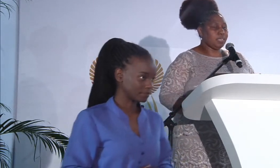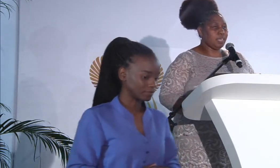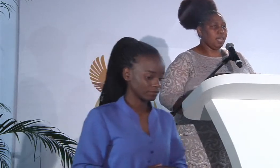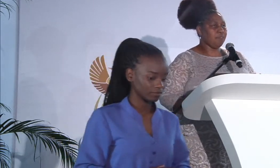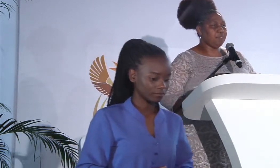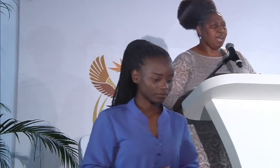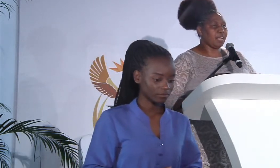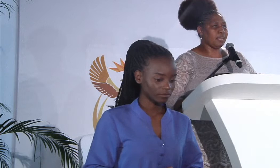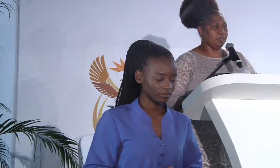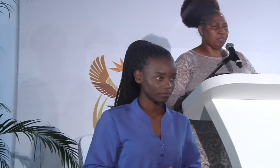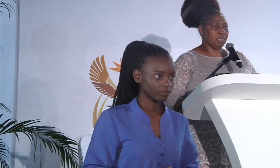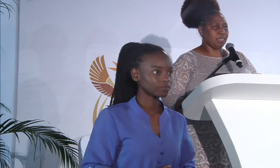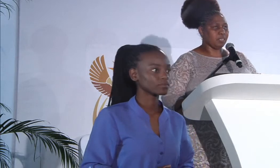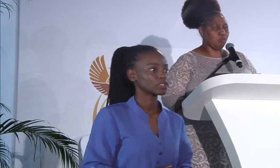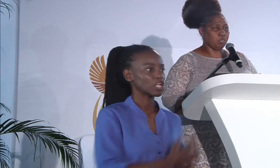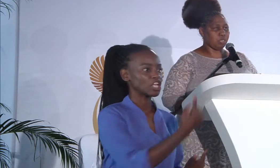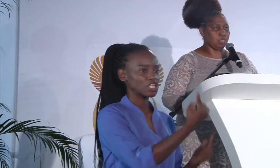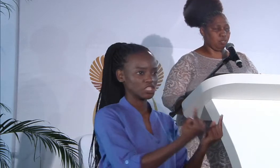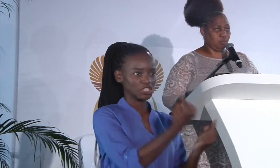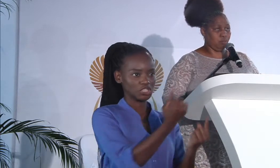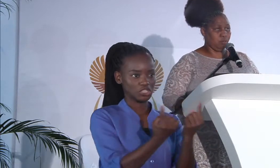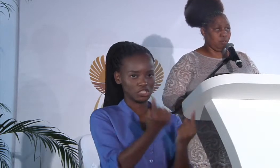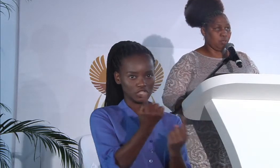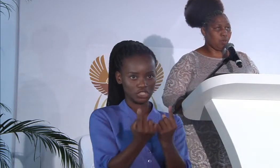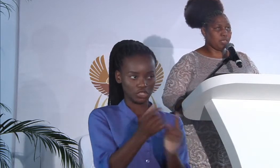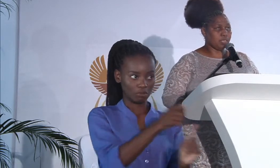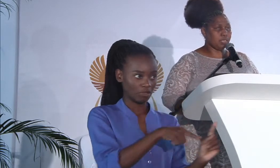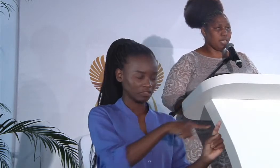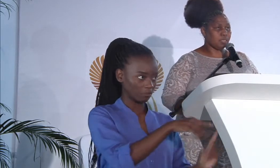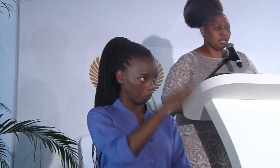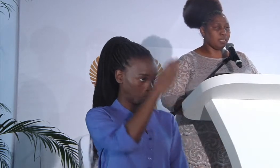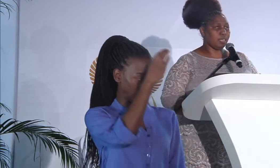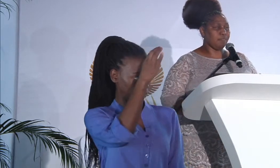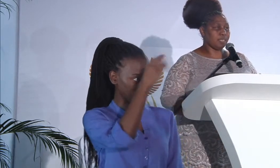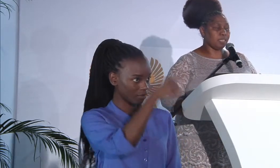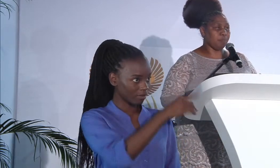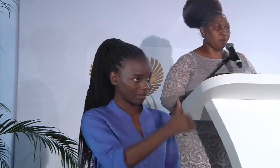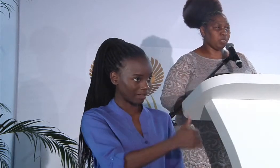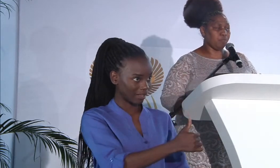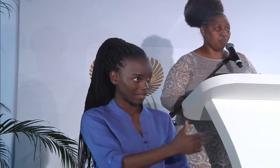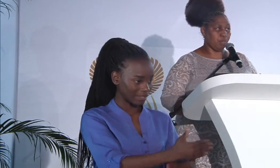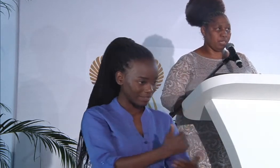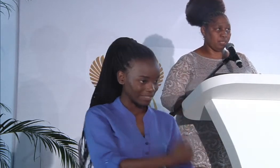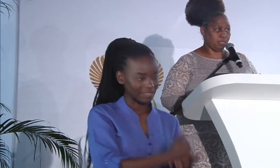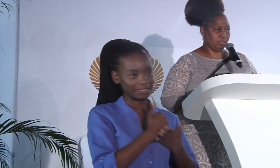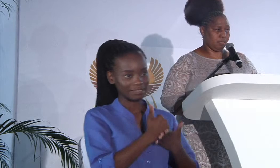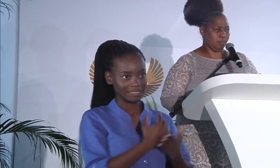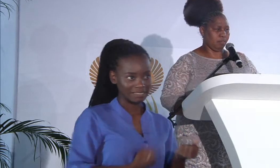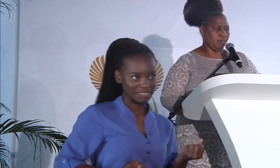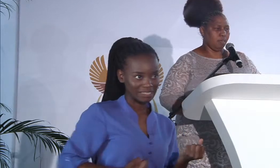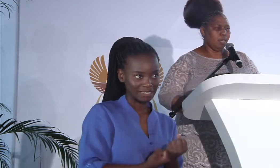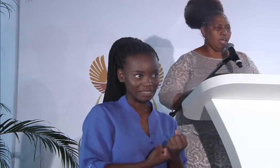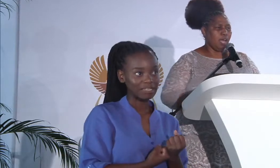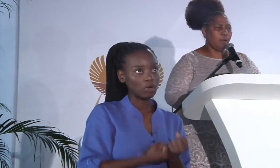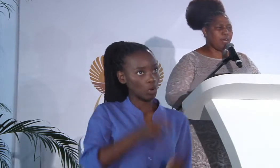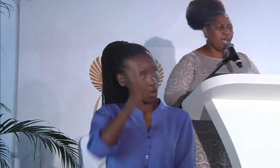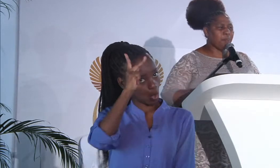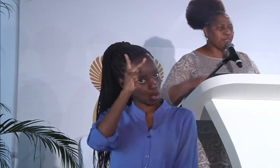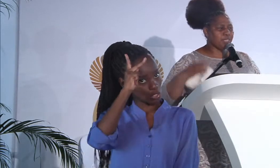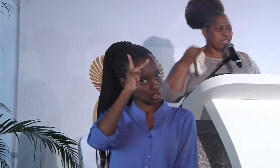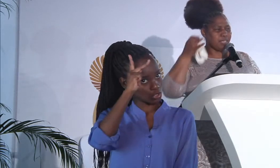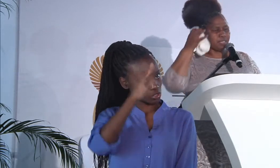Each and every academic that continue to assist us and give us the body of knowledge. I want